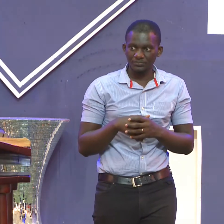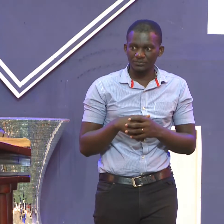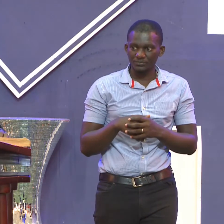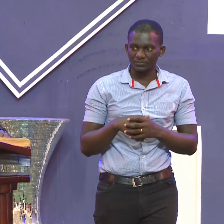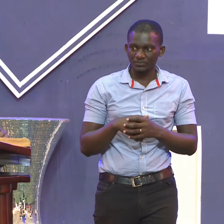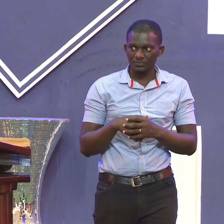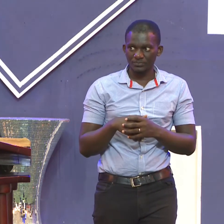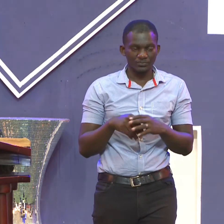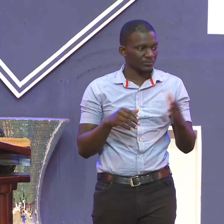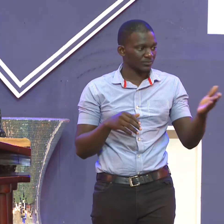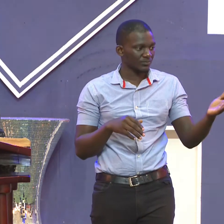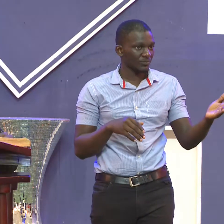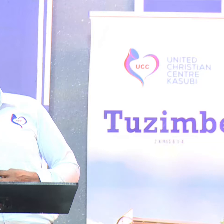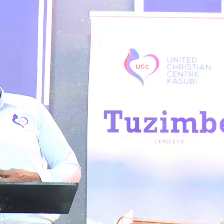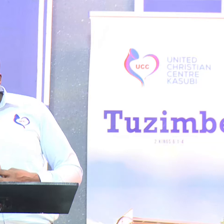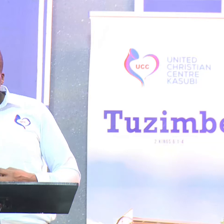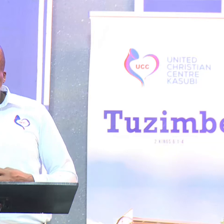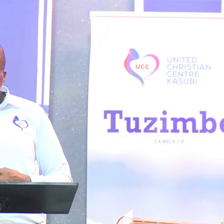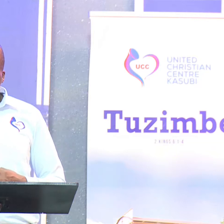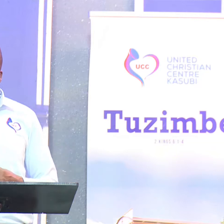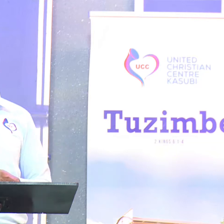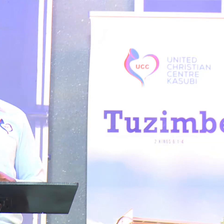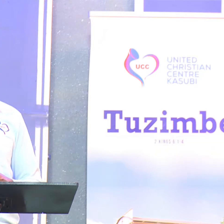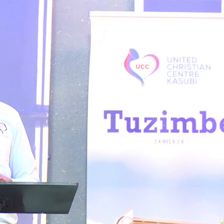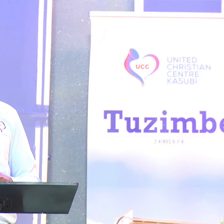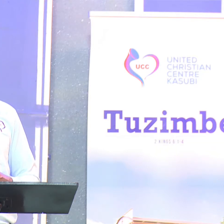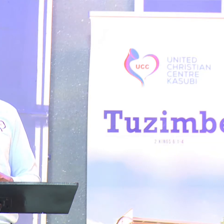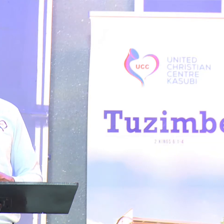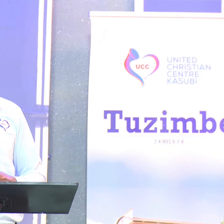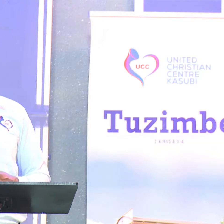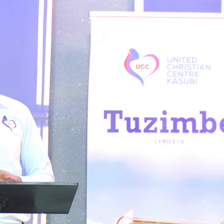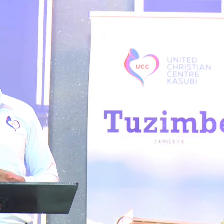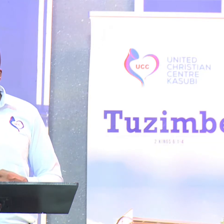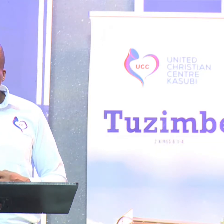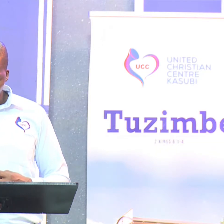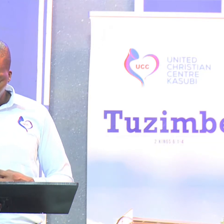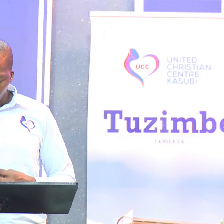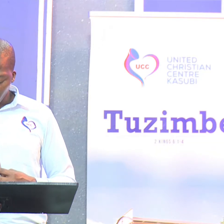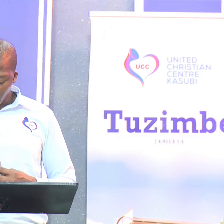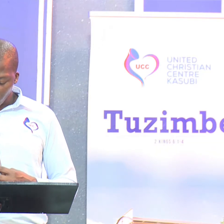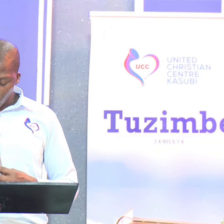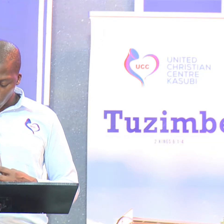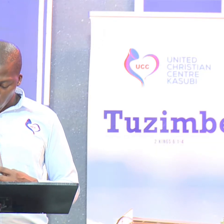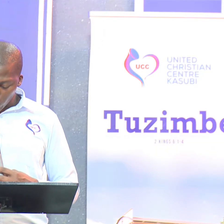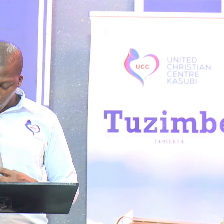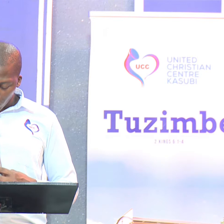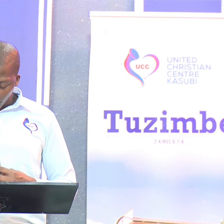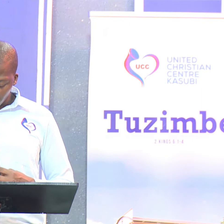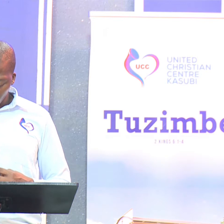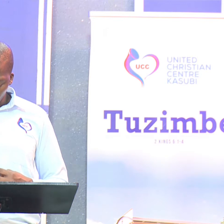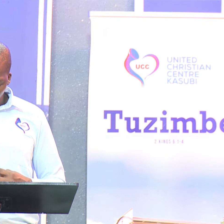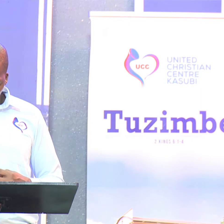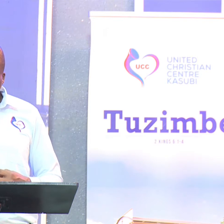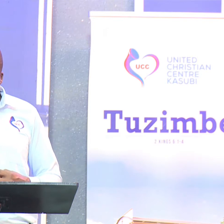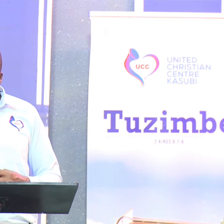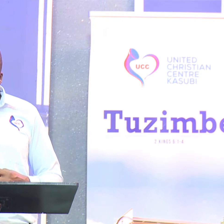Mukama afebazibwe. Hosea chapter 6 verse 1. Come and let us return to the Lord. For he has torn, but